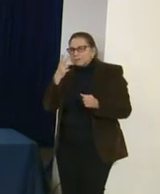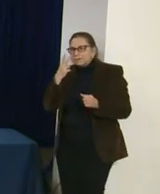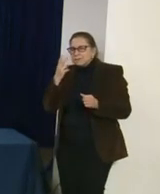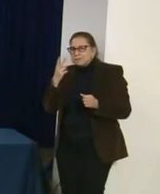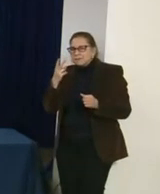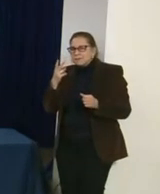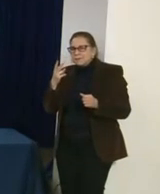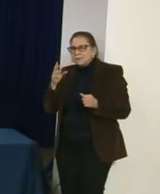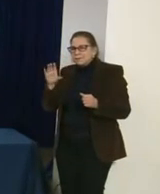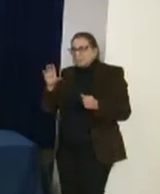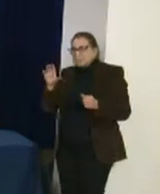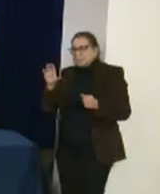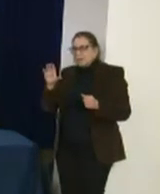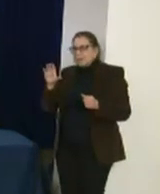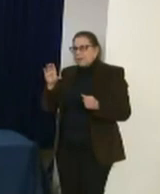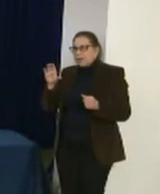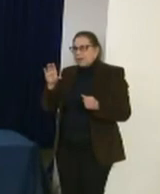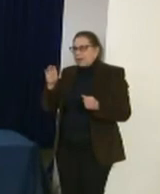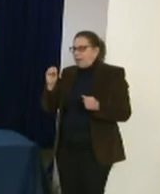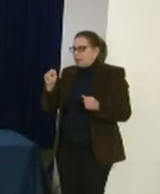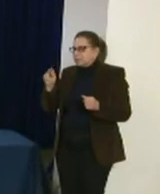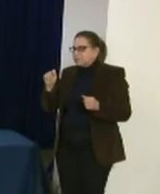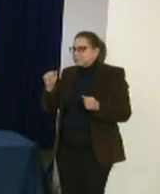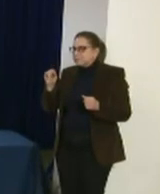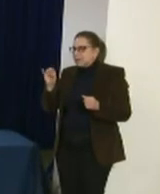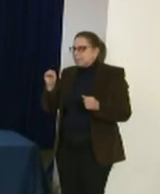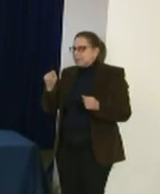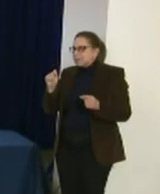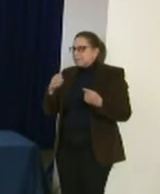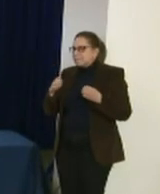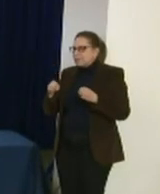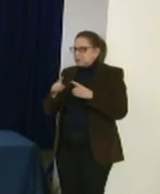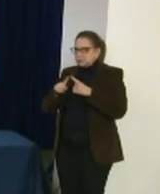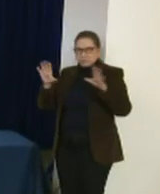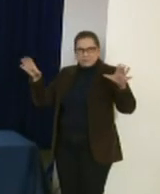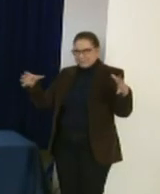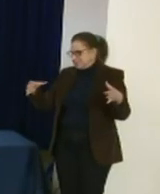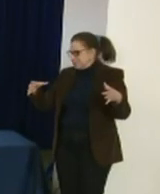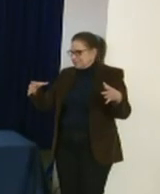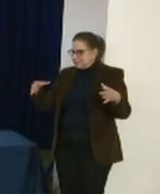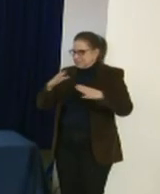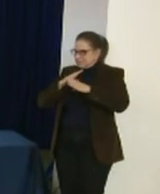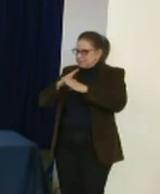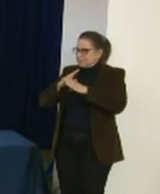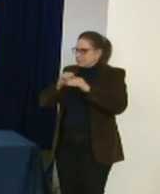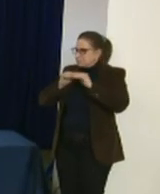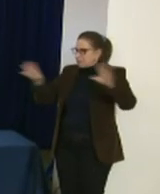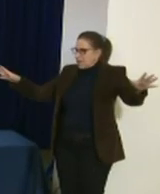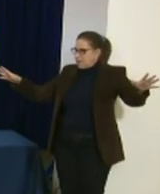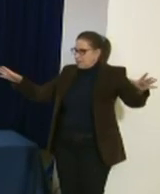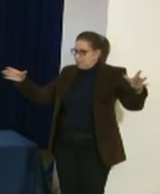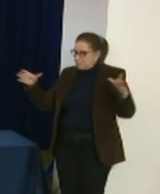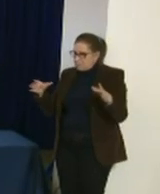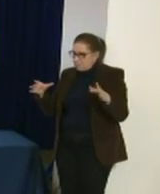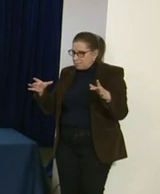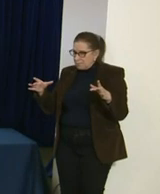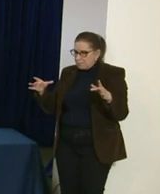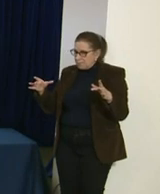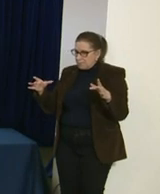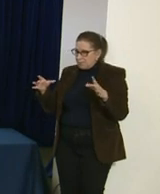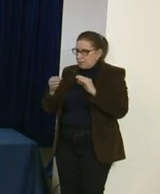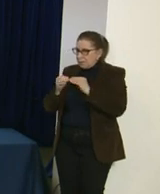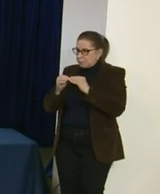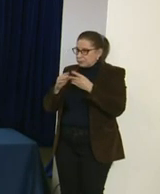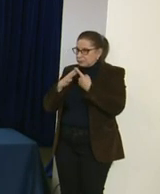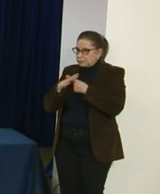working. And we will begin to see that when we see the rate of infection go down. You may be seeing